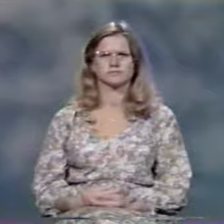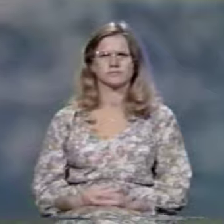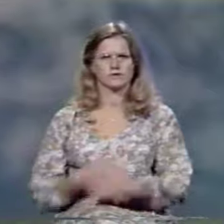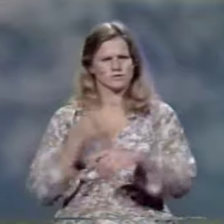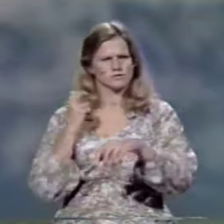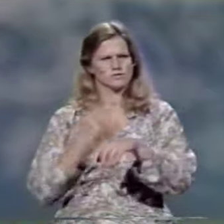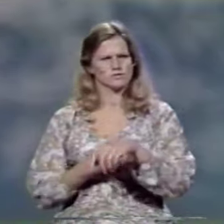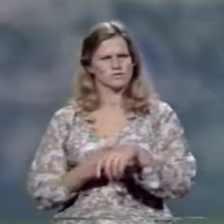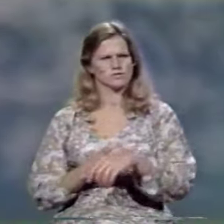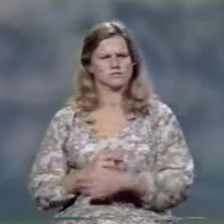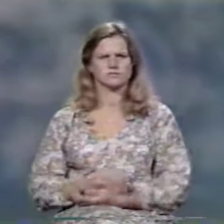Hard.